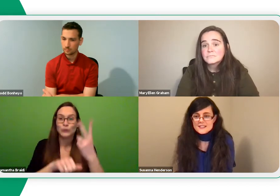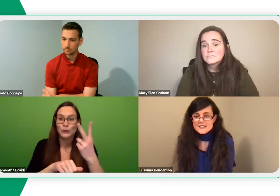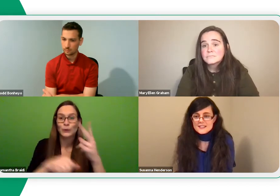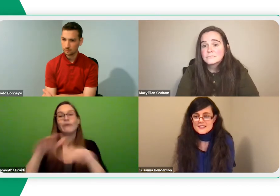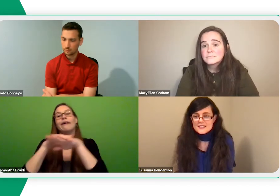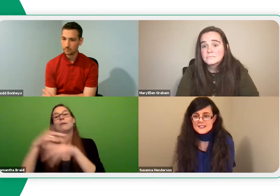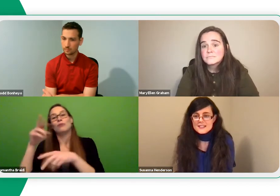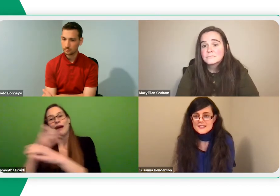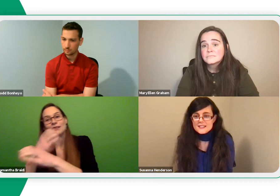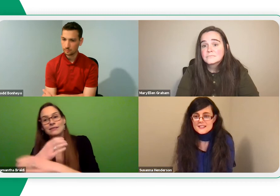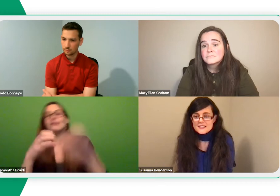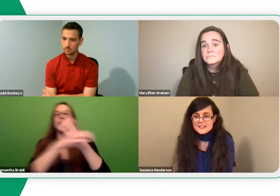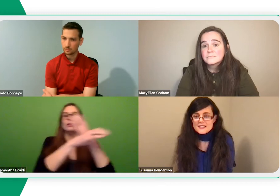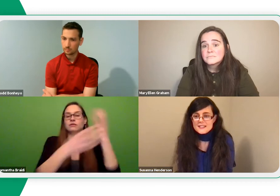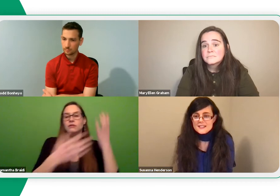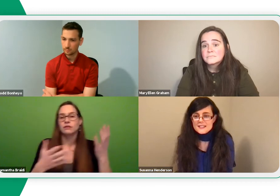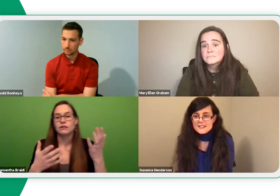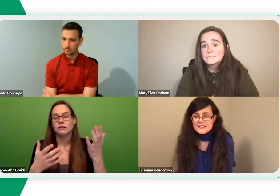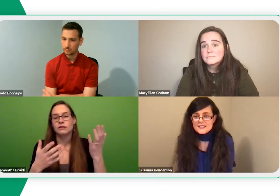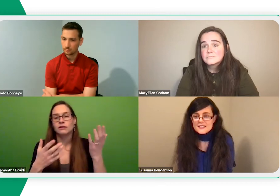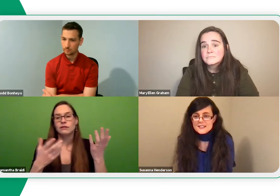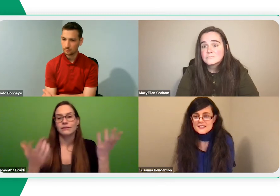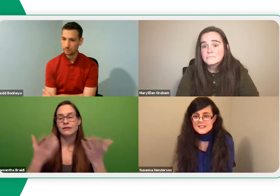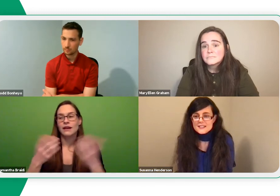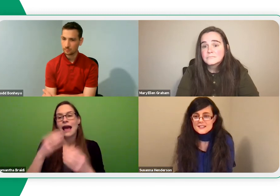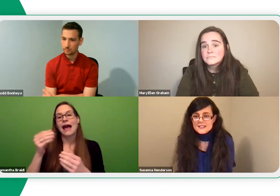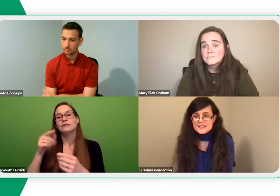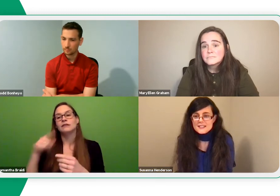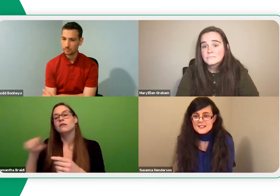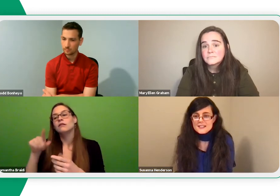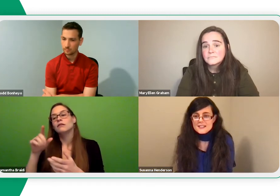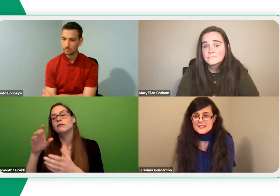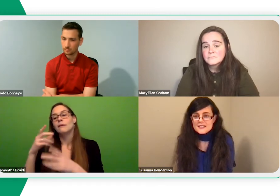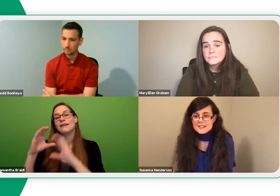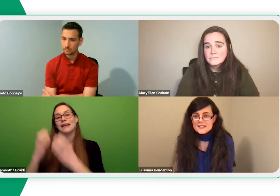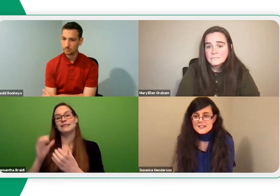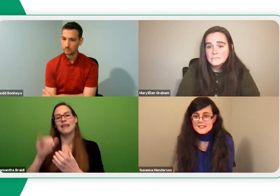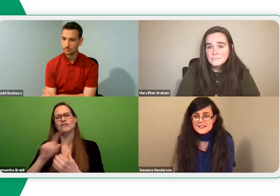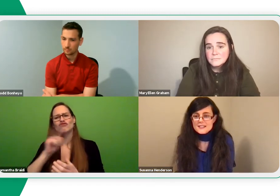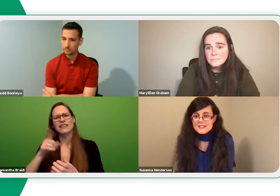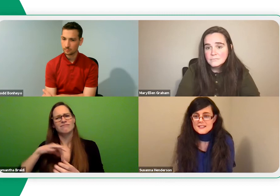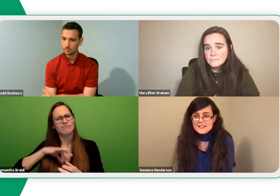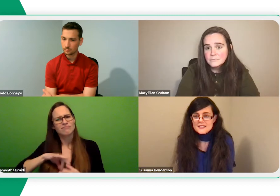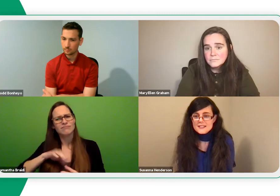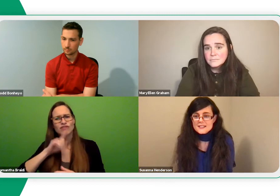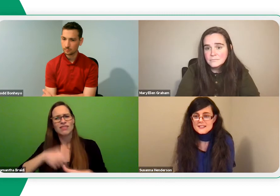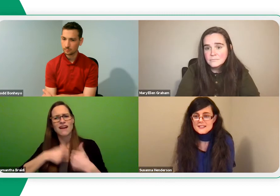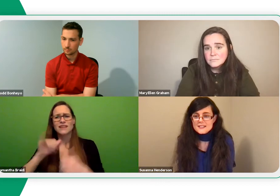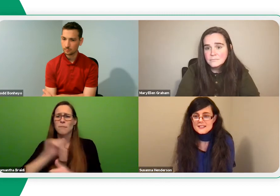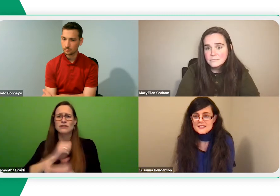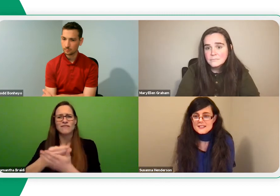scaffolded and staggered, where there's geometry, algebra 2, leading to calculus, and so on and so on.